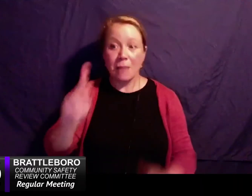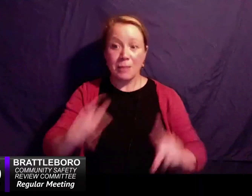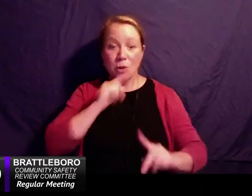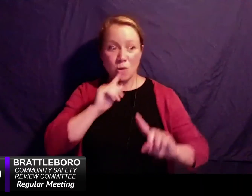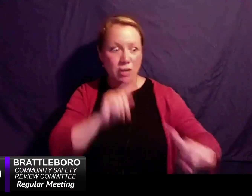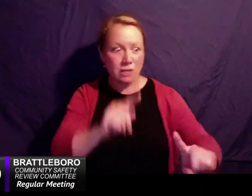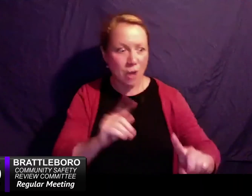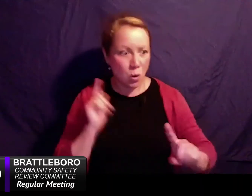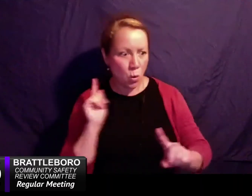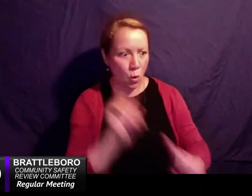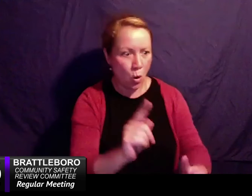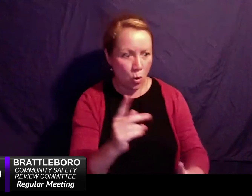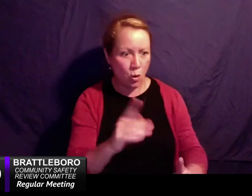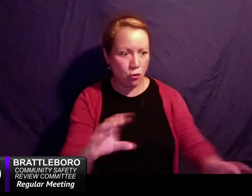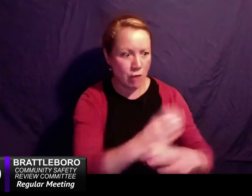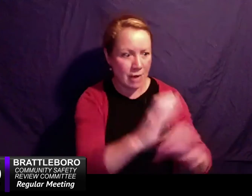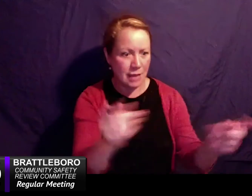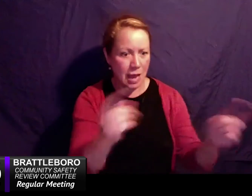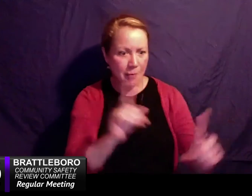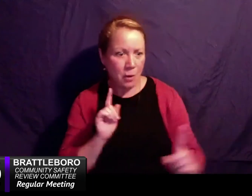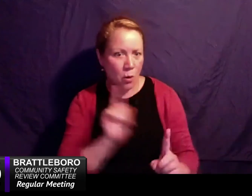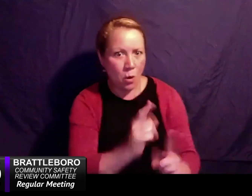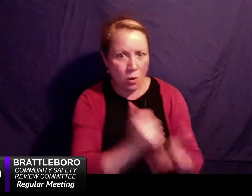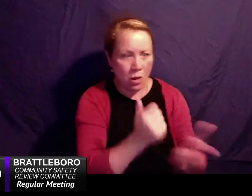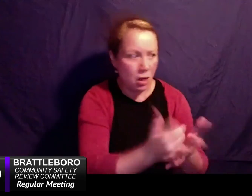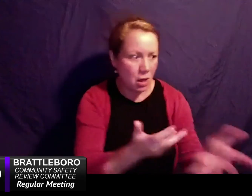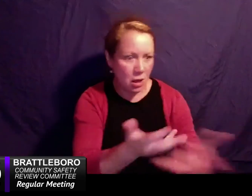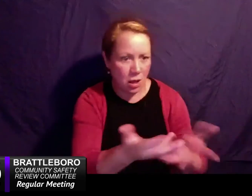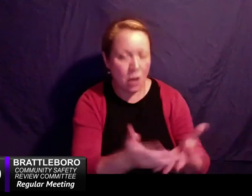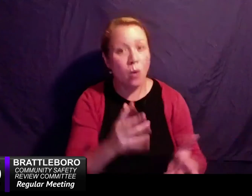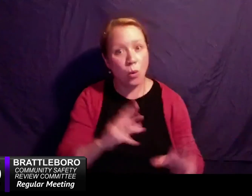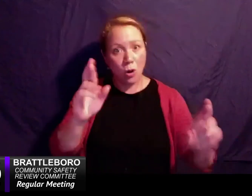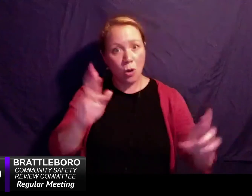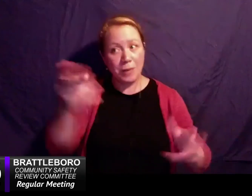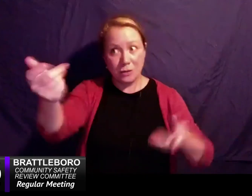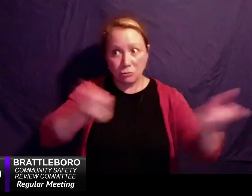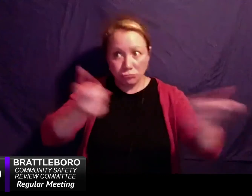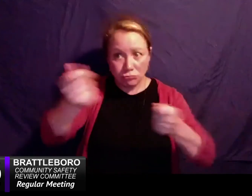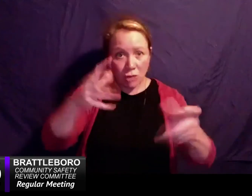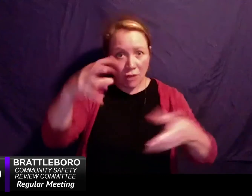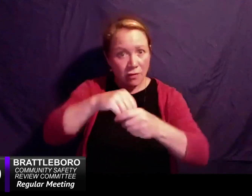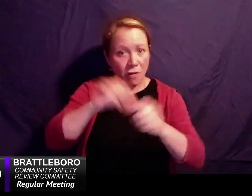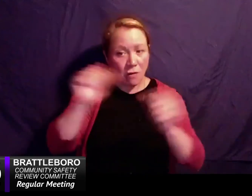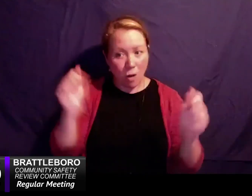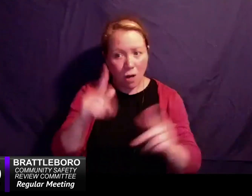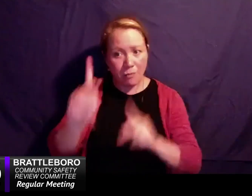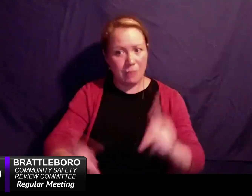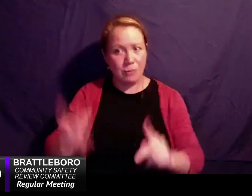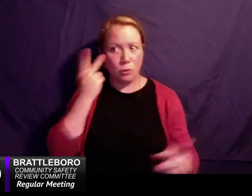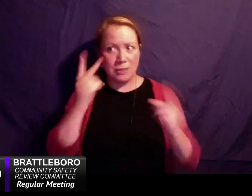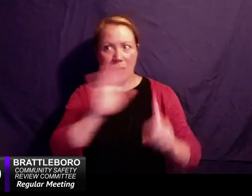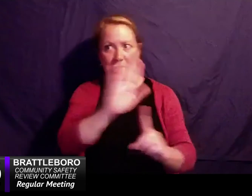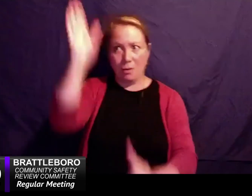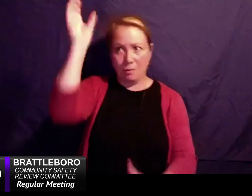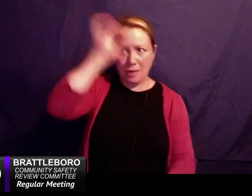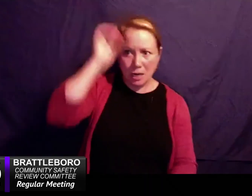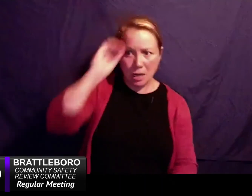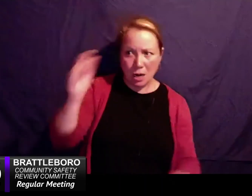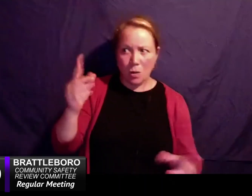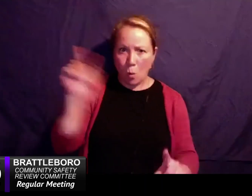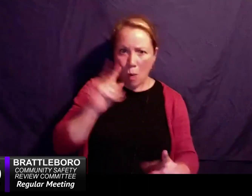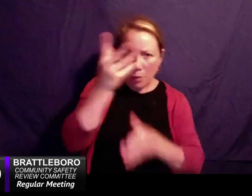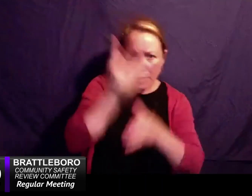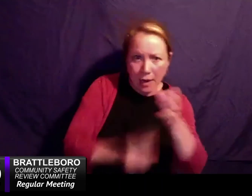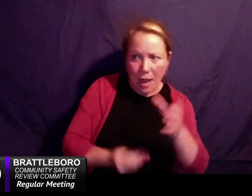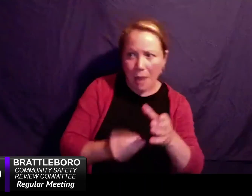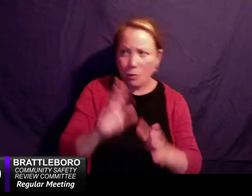crisis situations. And our hope is to engage all these kind of people to see what their perspective is. Where are the gaps? What roles does